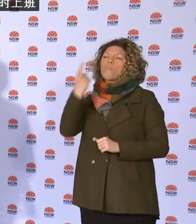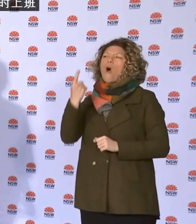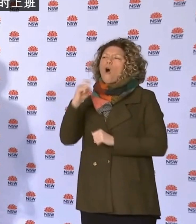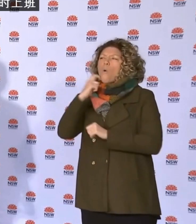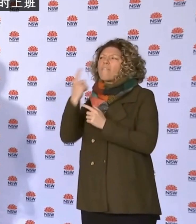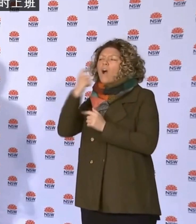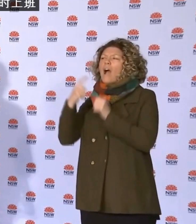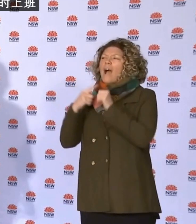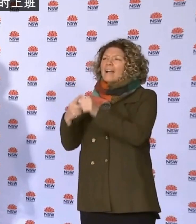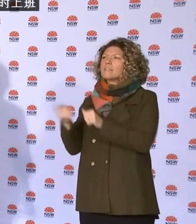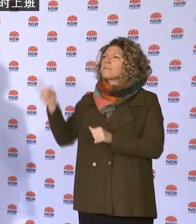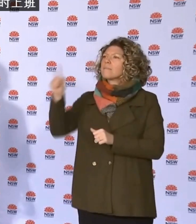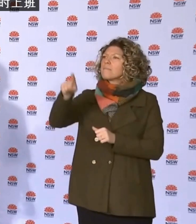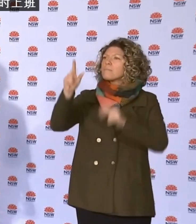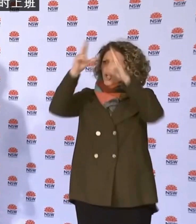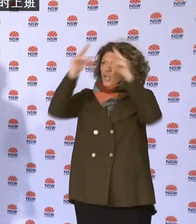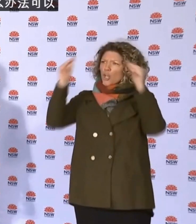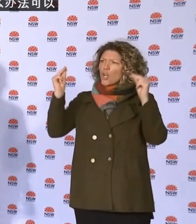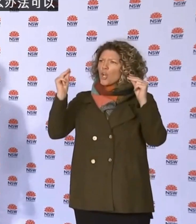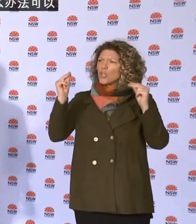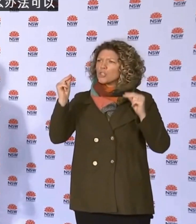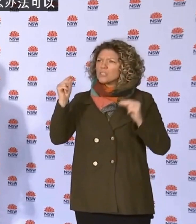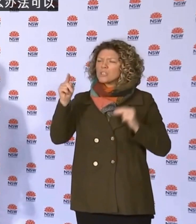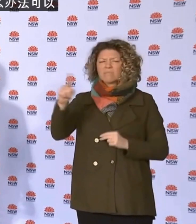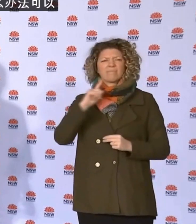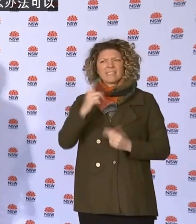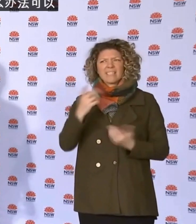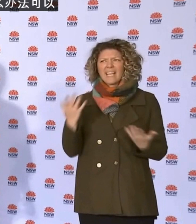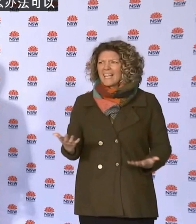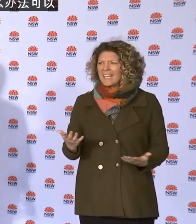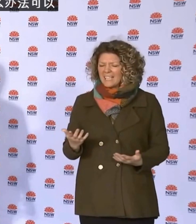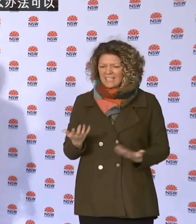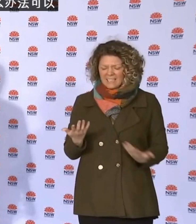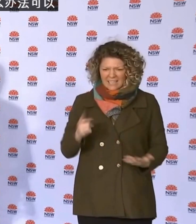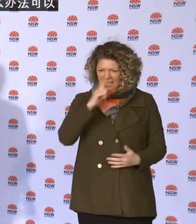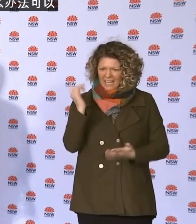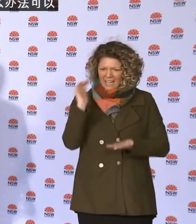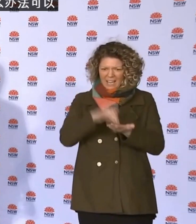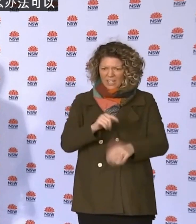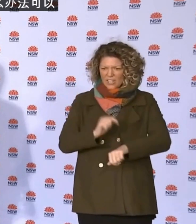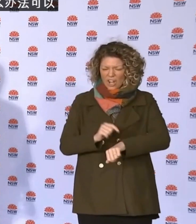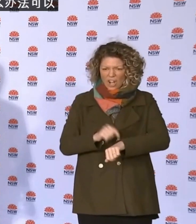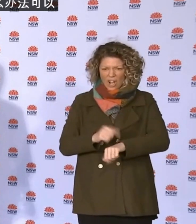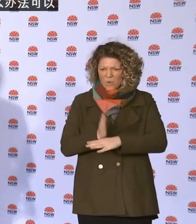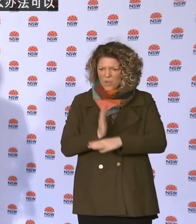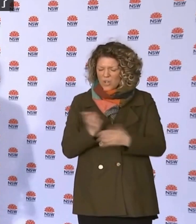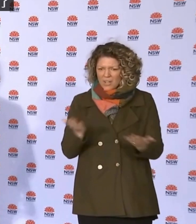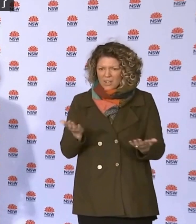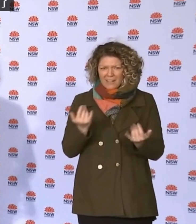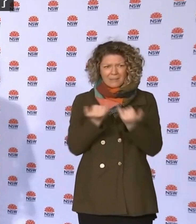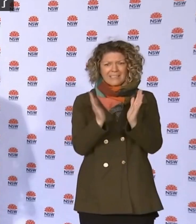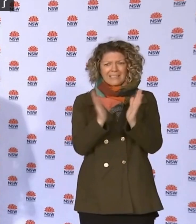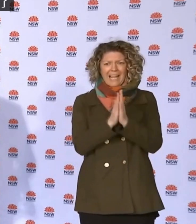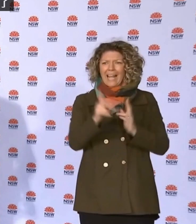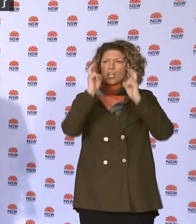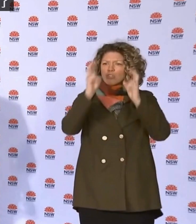Nurses are telling us that they can't get to work on time because of the Sunday timetable. Is there any way that it can be ramped